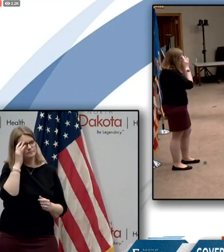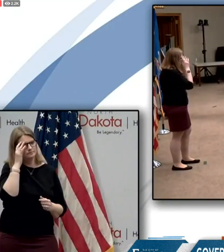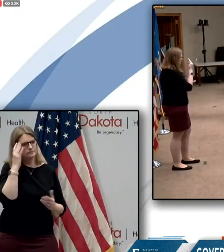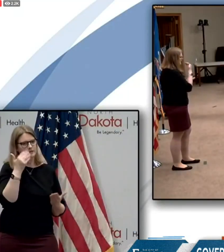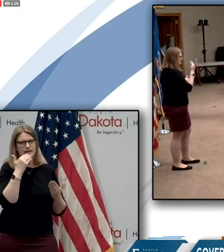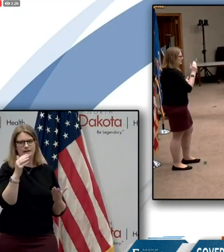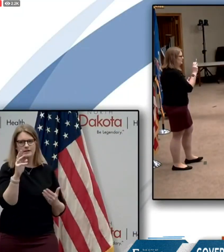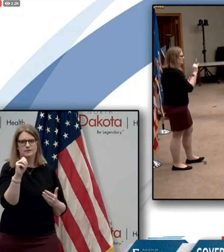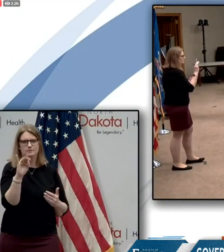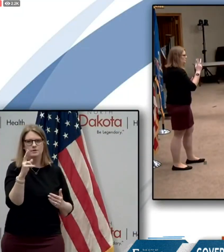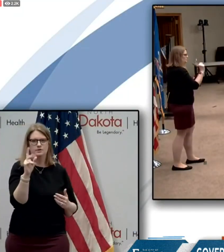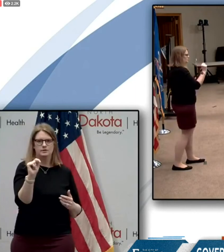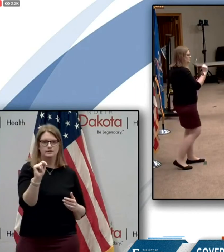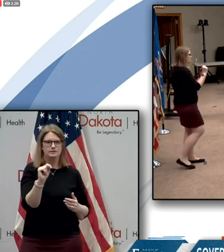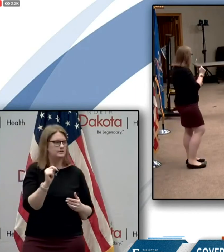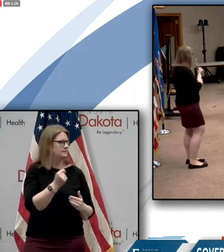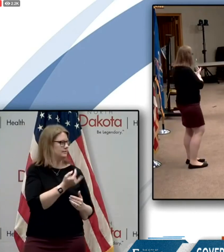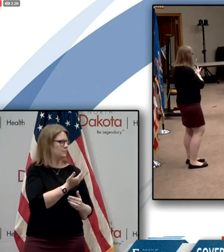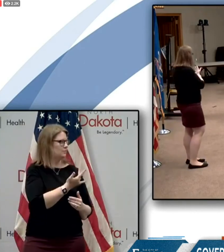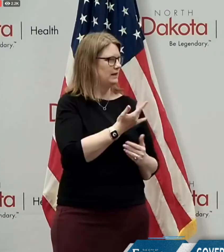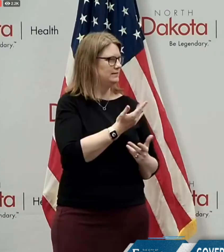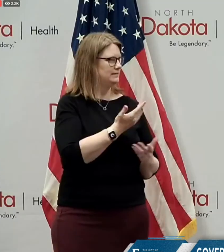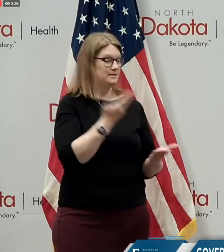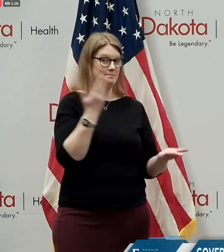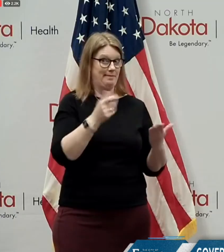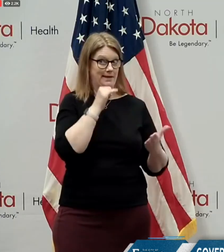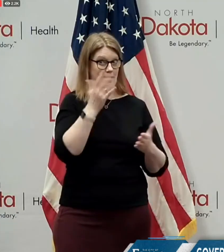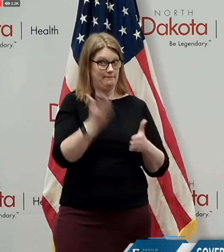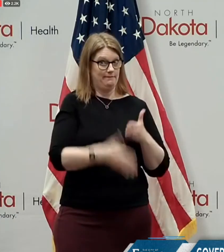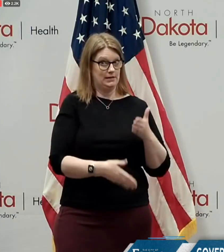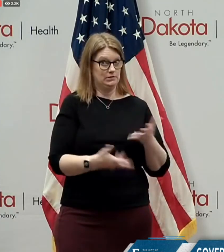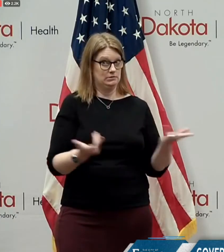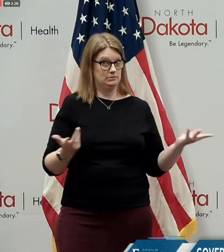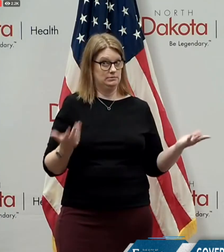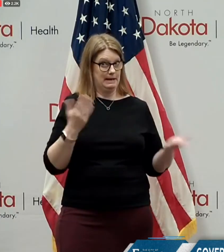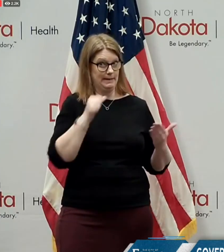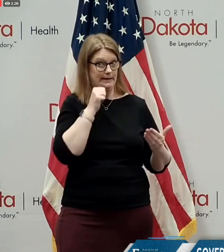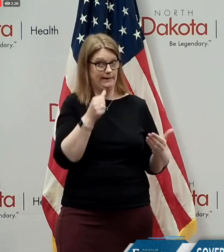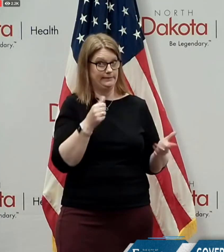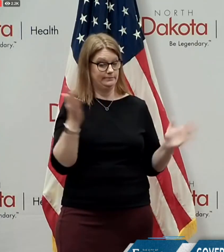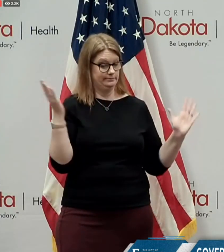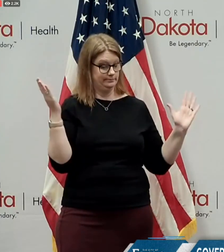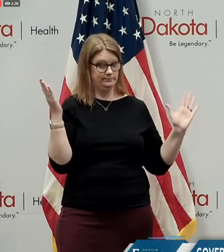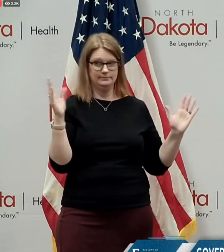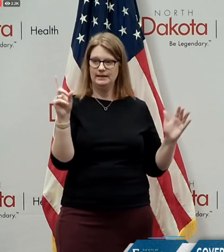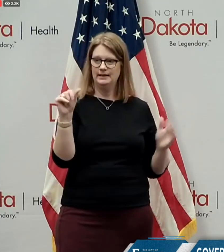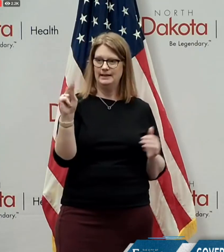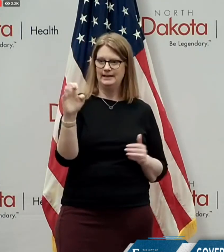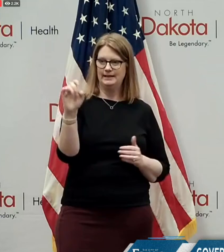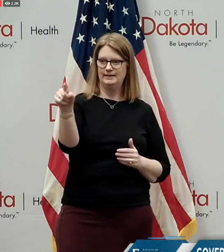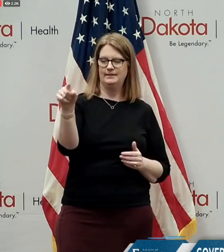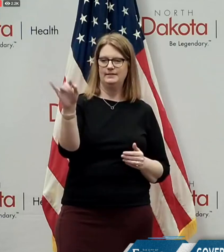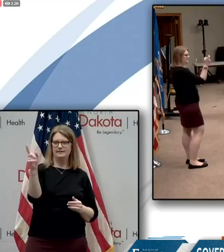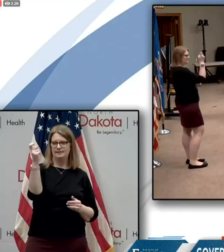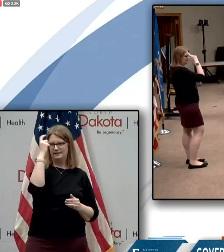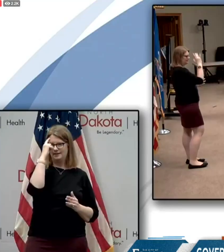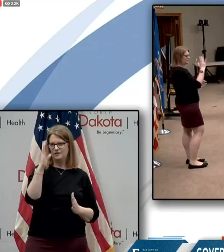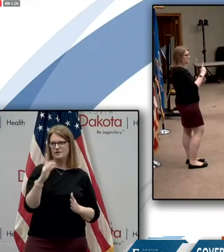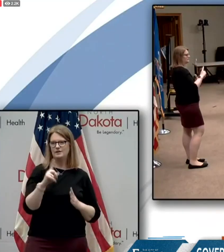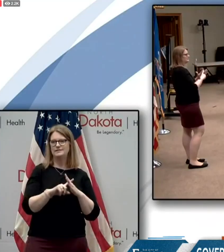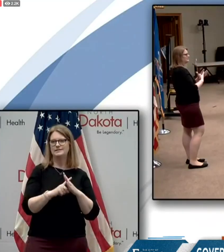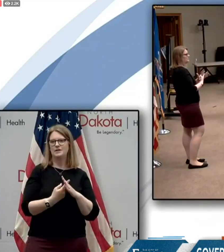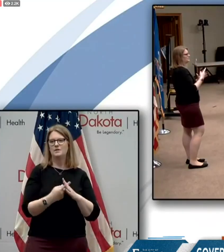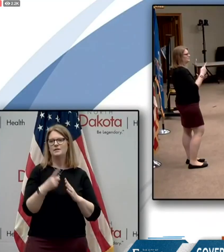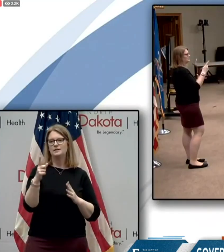Thank you, Margaret. Stay tuned. They may not be done with quick questions. Lane? Governor, I figured I'd start off